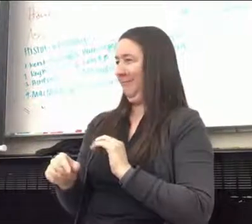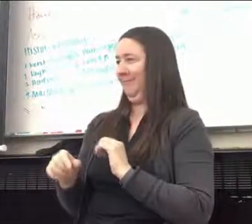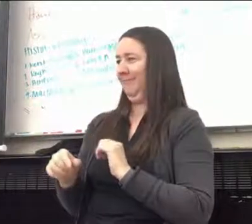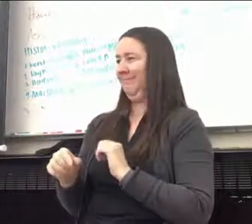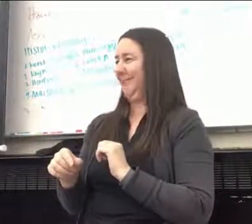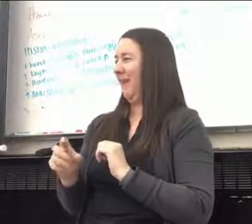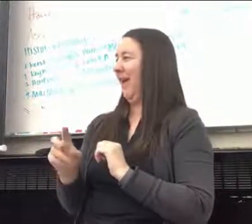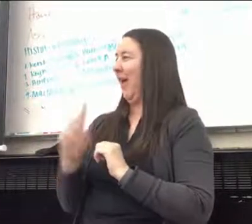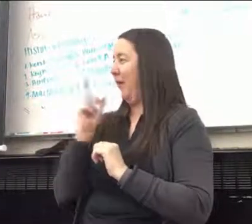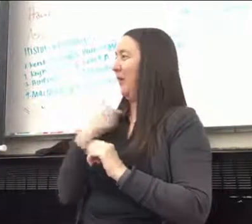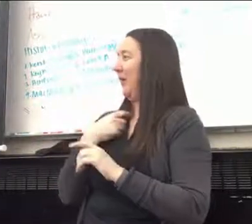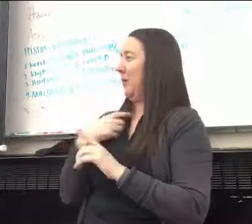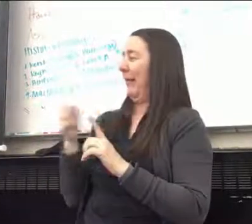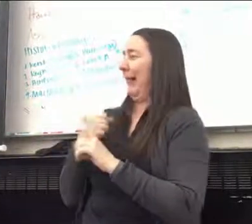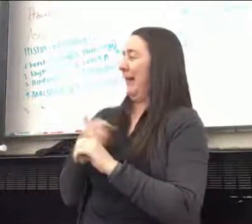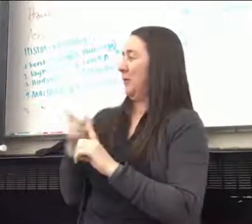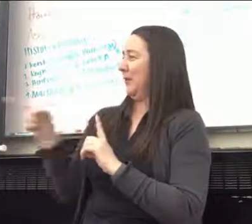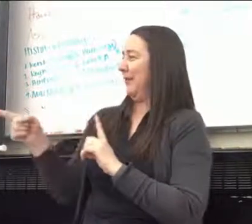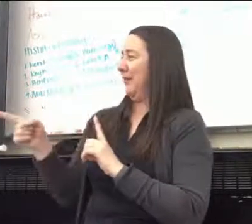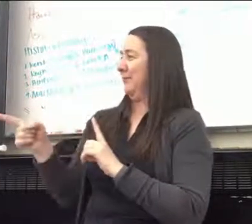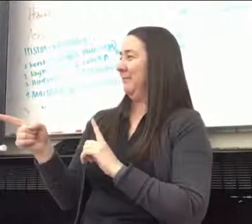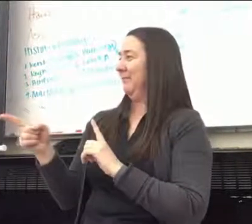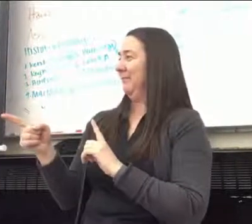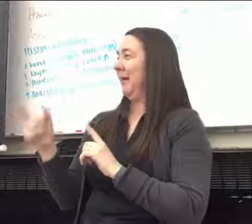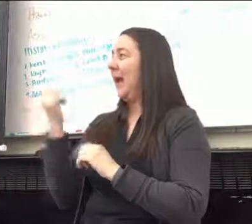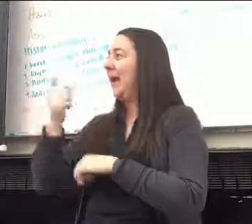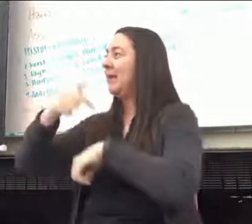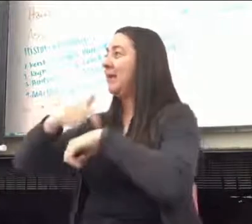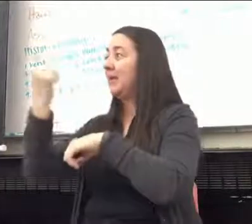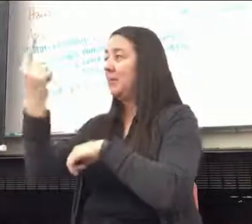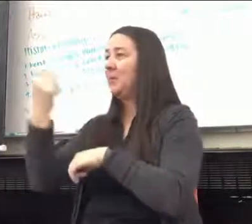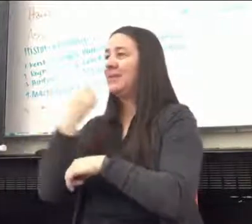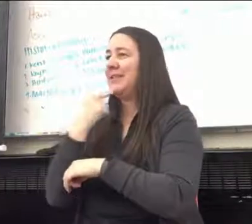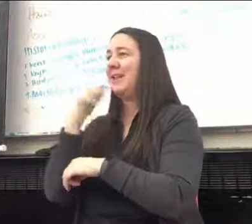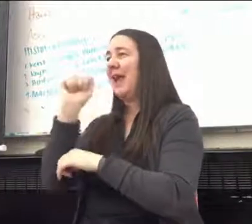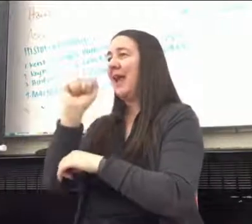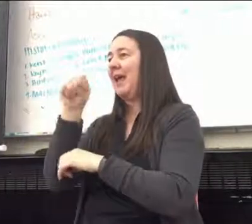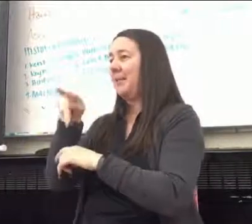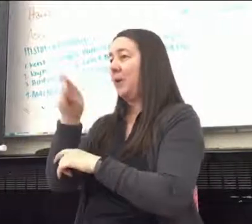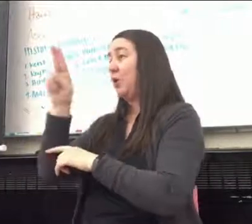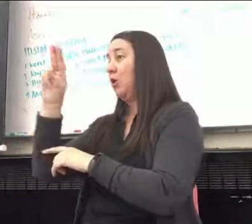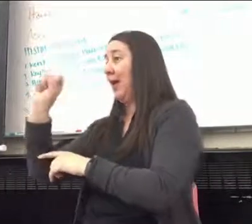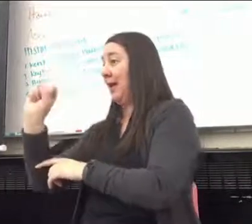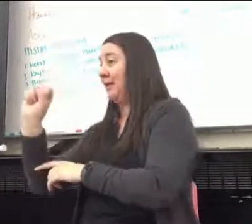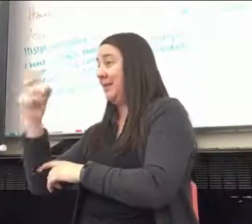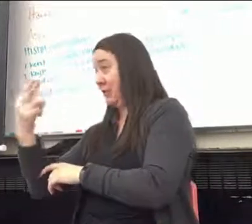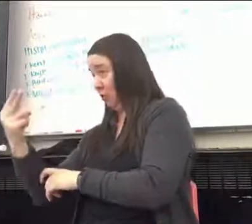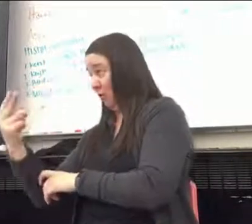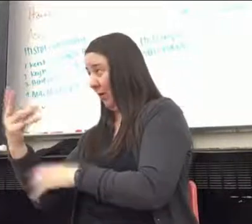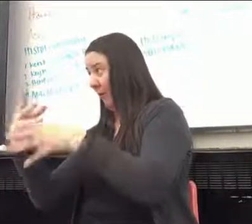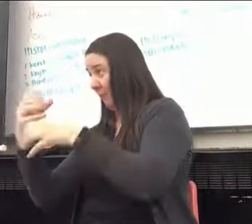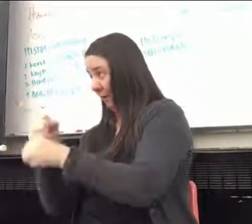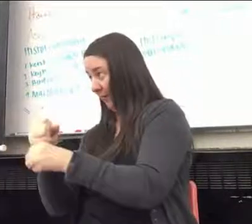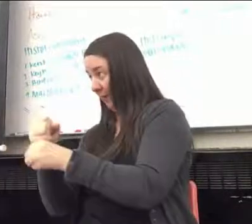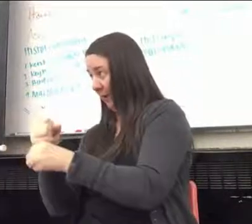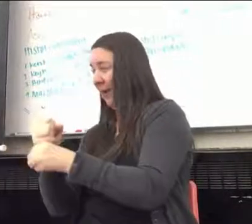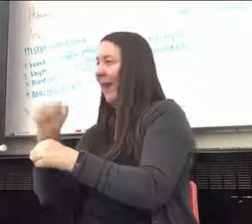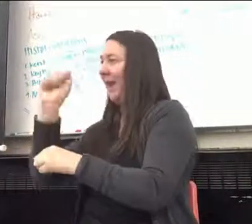It looked like you were assaulting him. Anytime someone says AP US history, abbreviated.